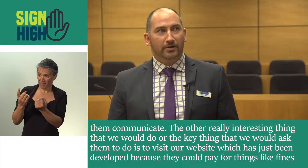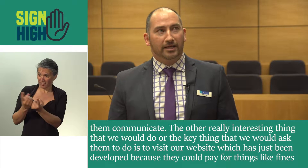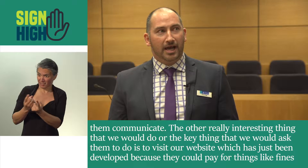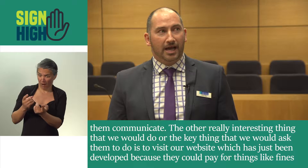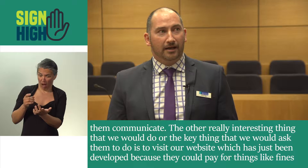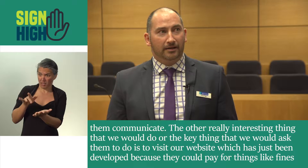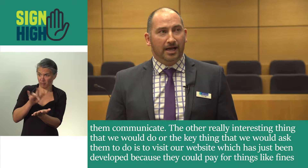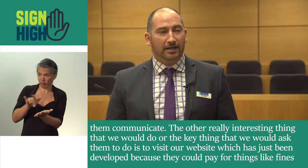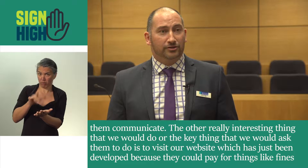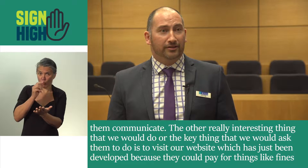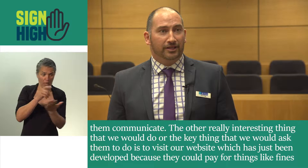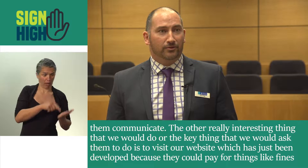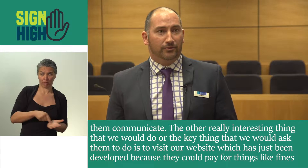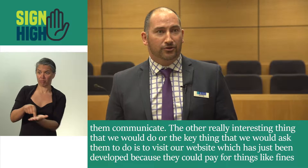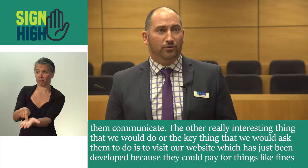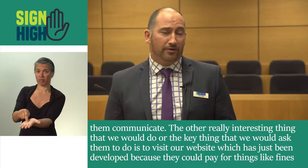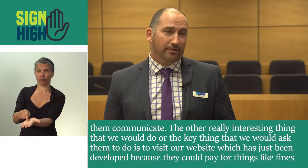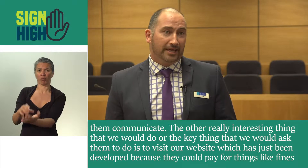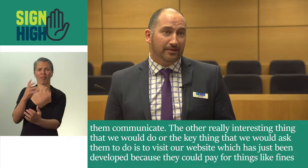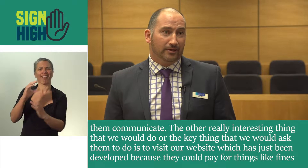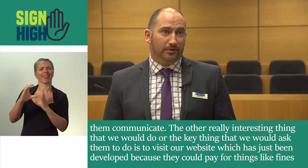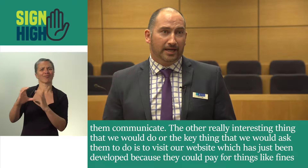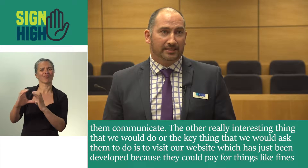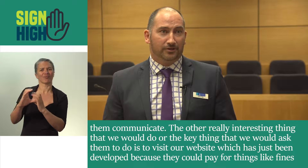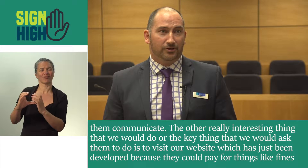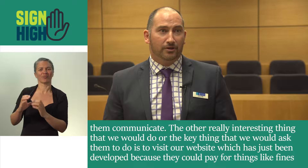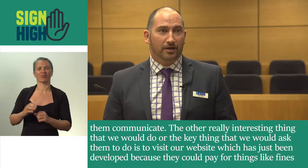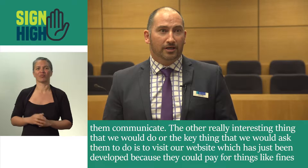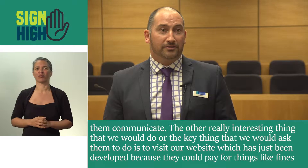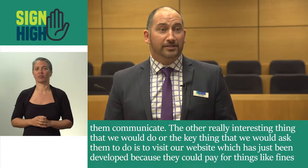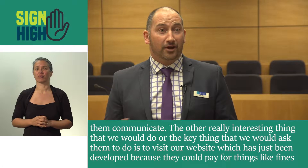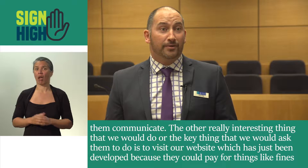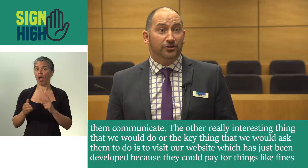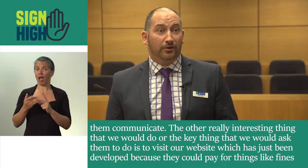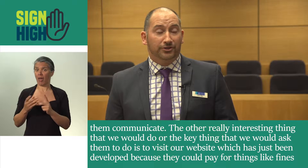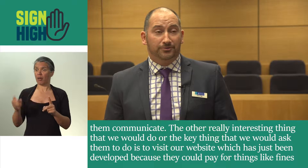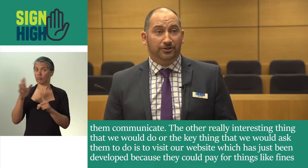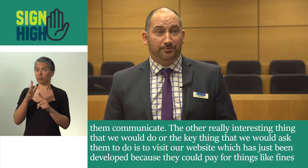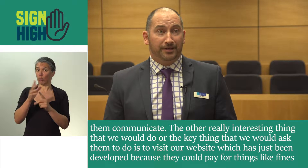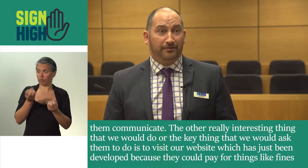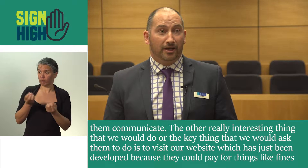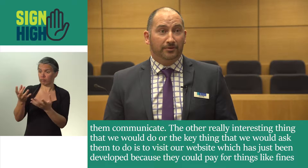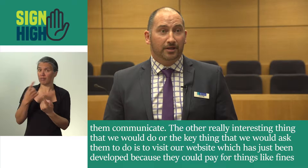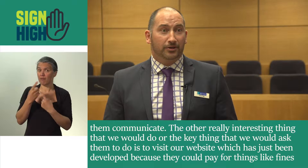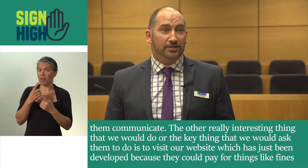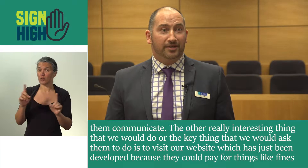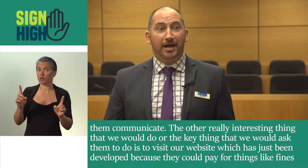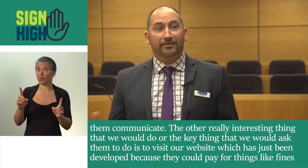really interesting thing that we would do, or the key thing that we would ask them to do, is to visit our website, which has just been developed, because they can pay things